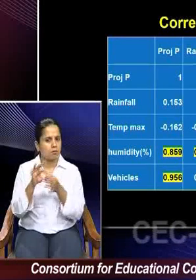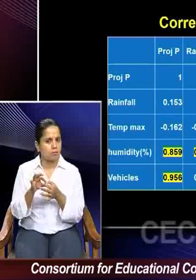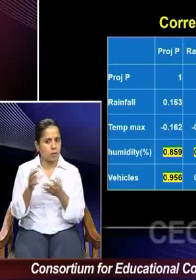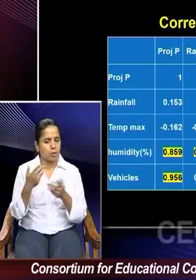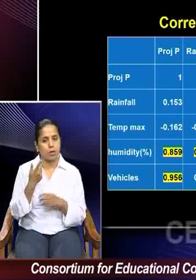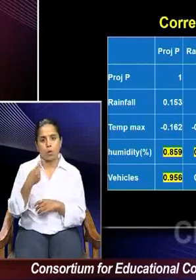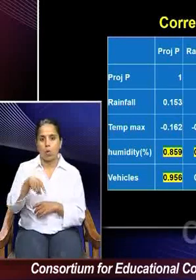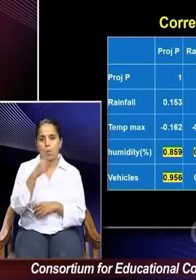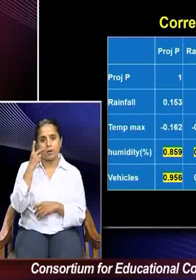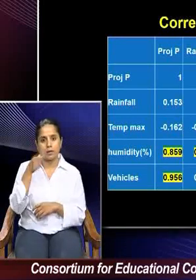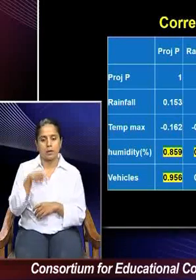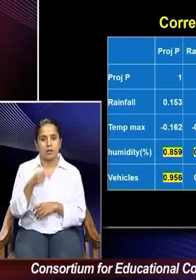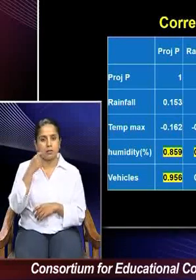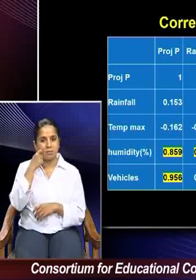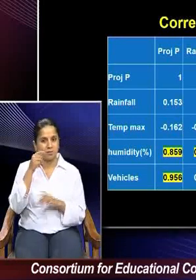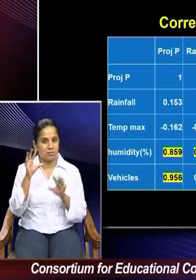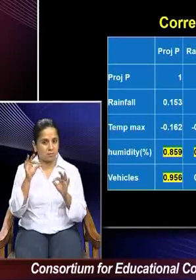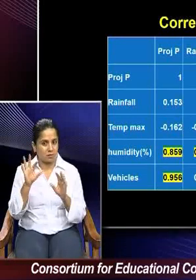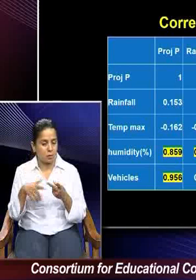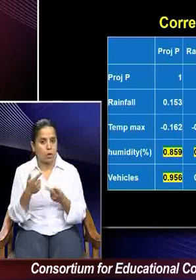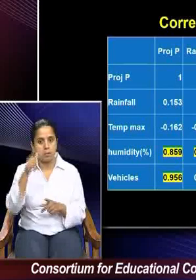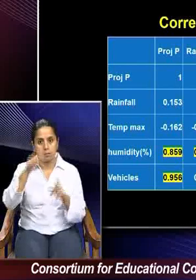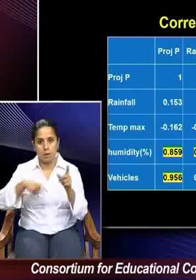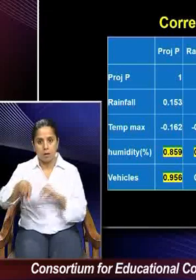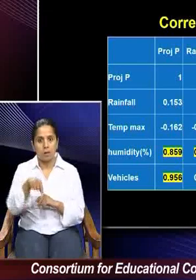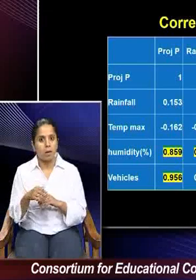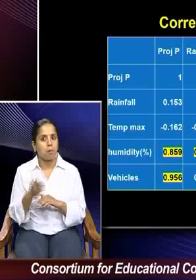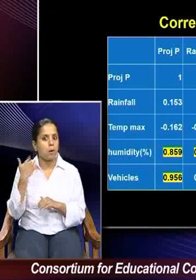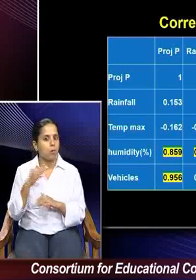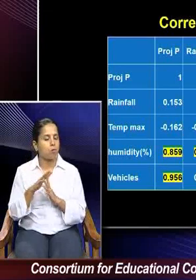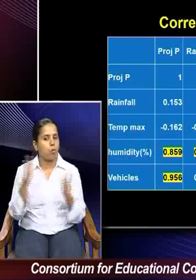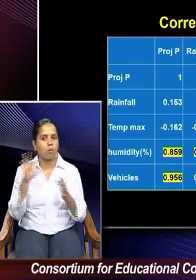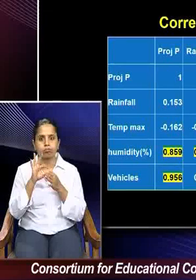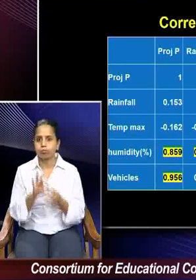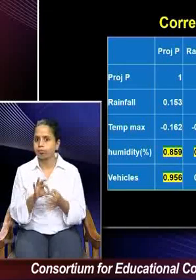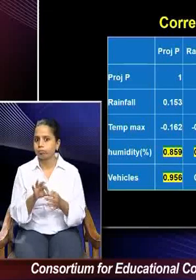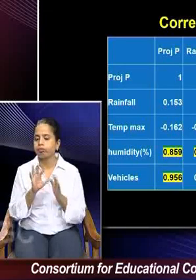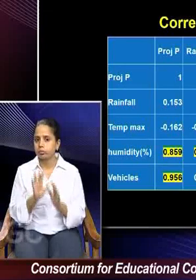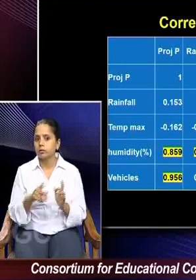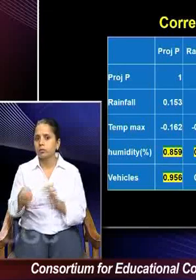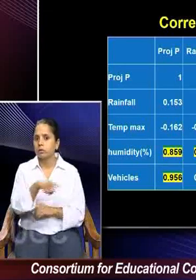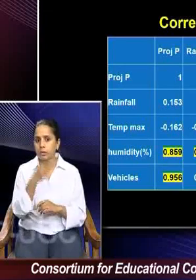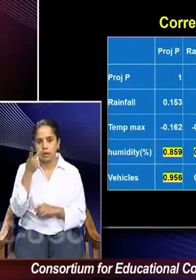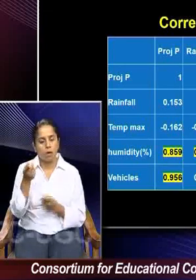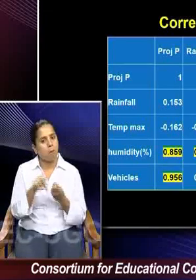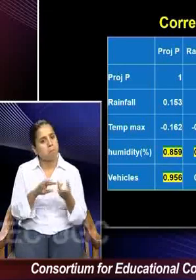see that humidity and population are highly correlated and positively significantly correlated.